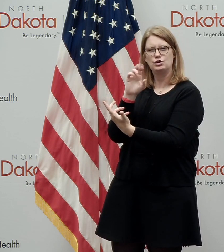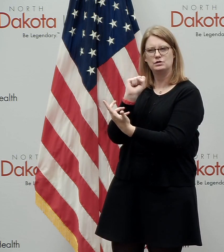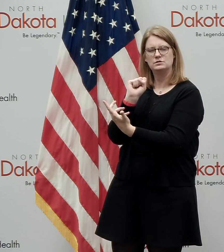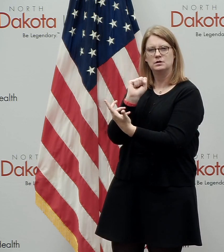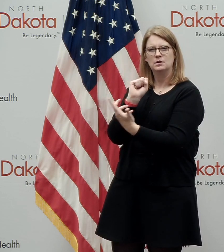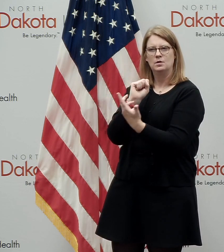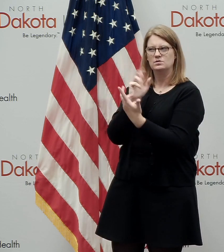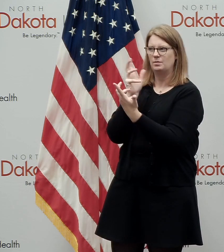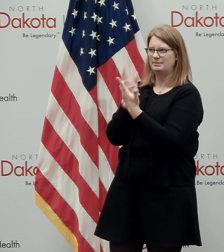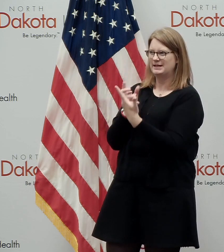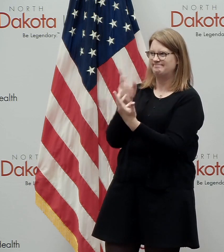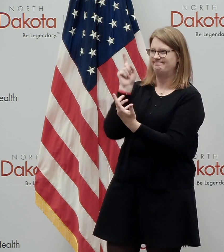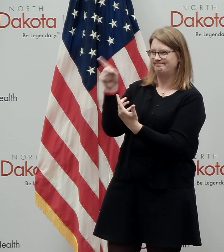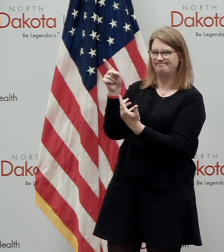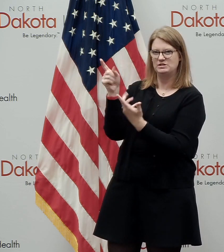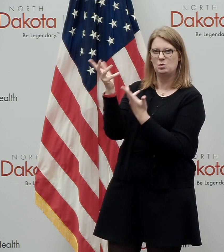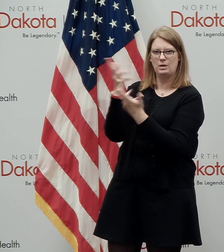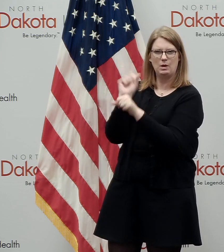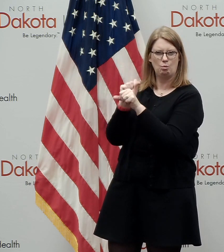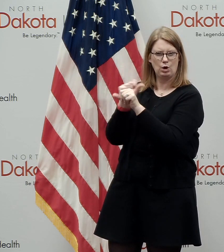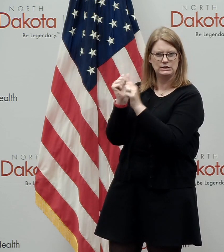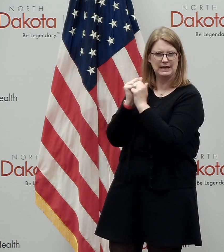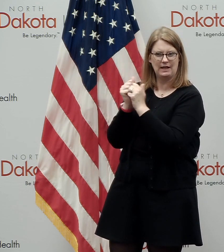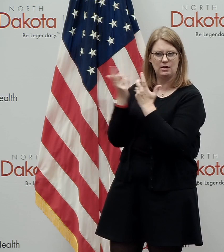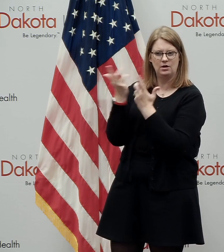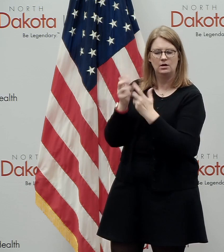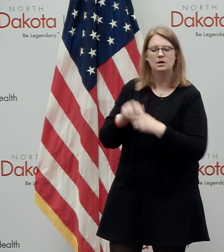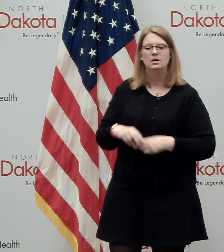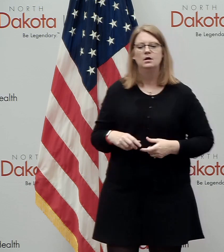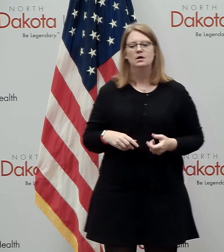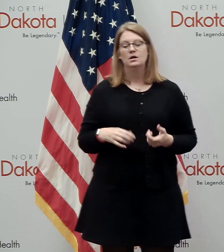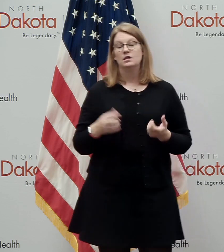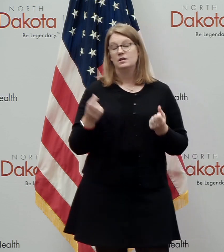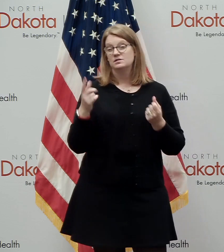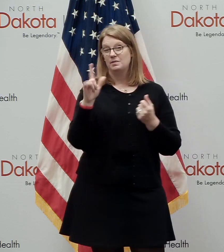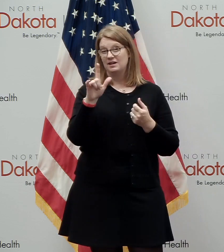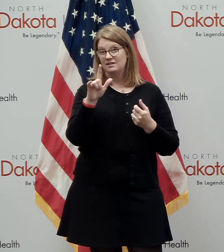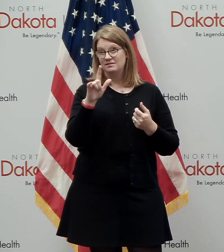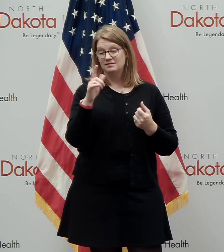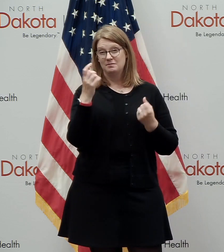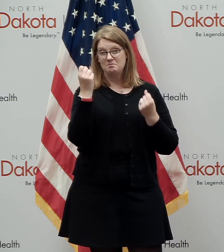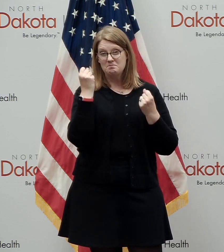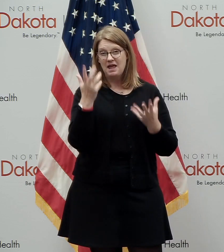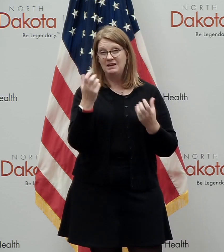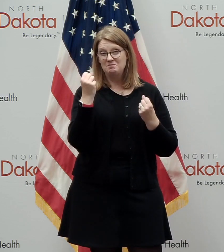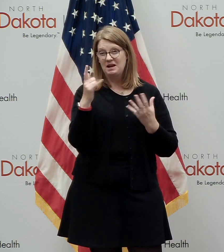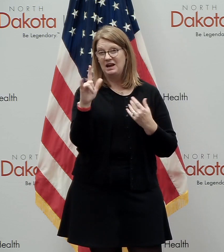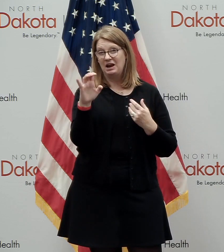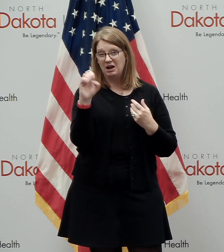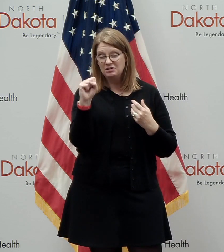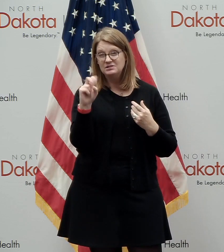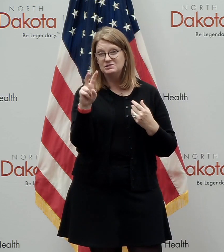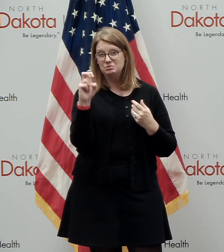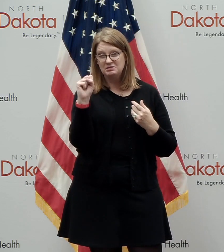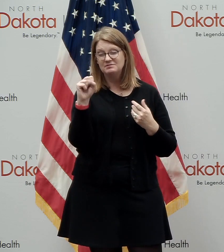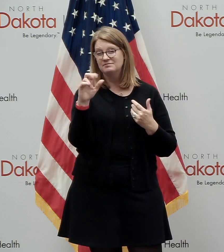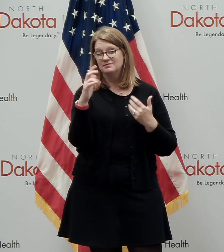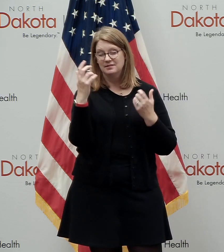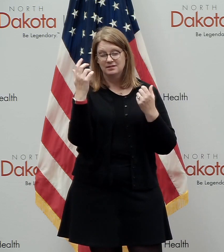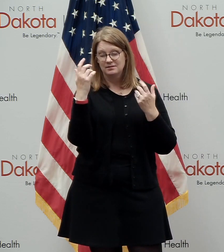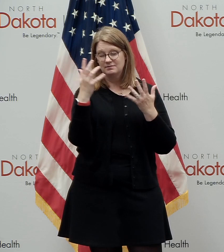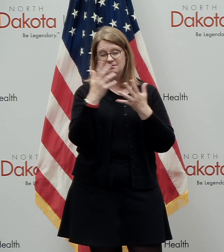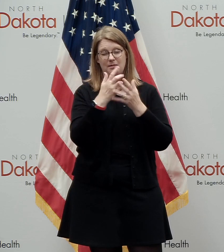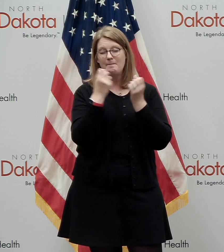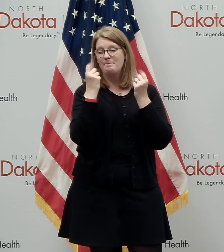want to say again that there have been hundreds and hundreds of people working tirelessly to drive this robust testing strategy, whether